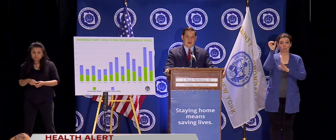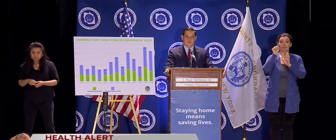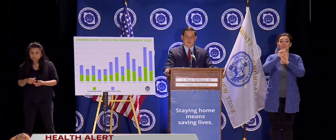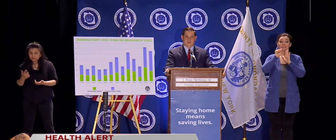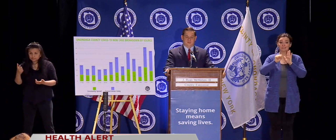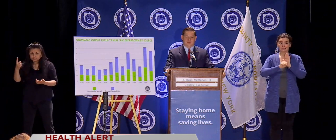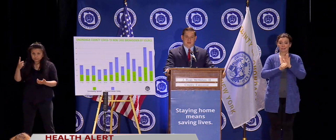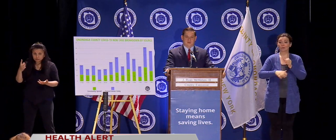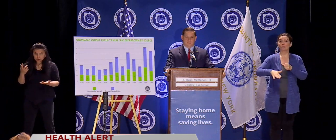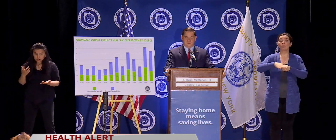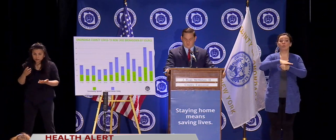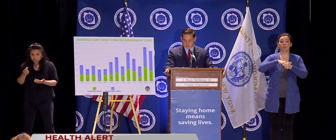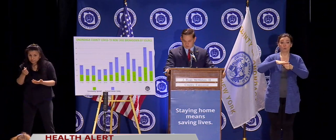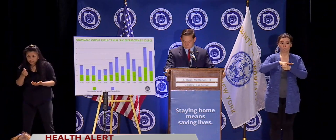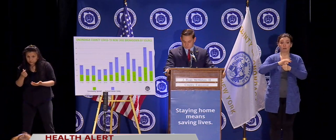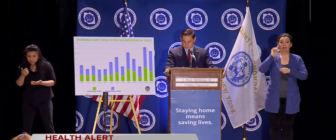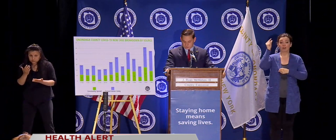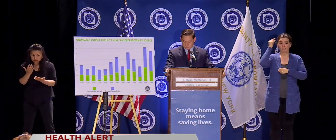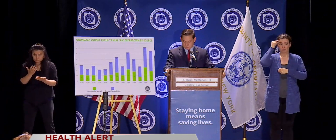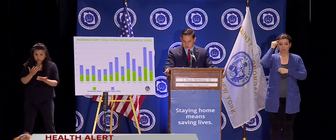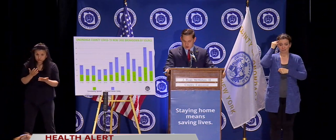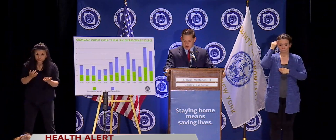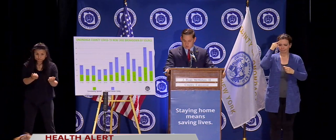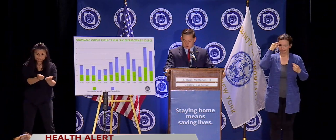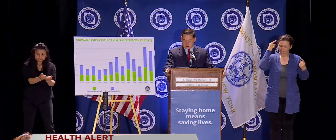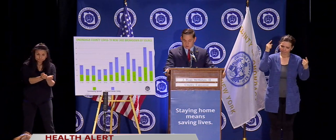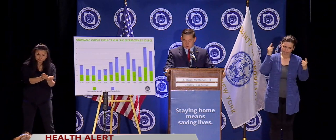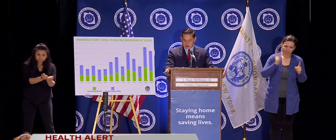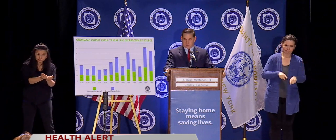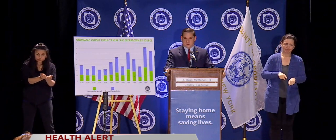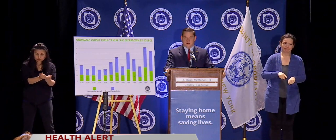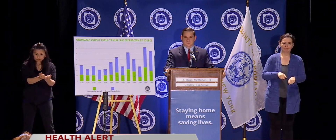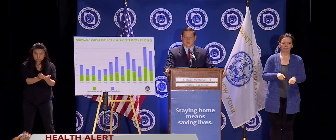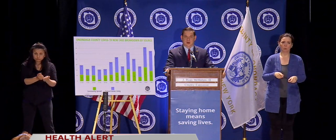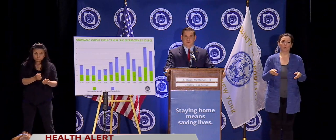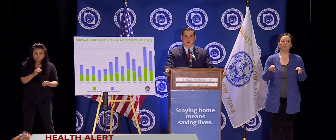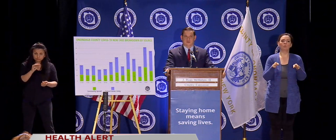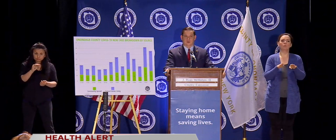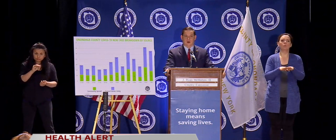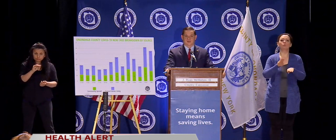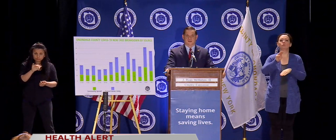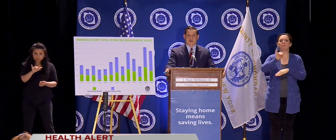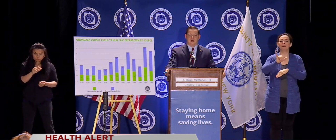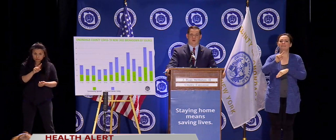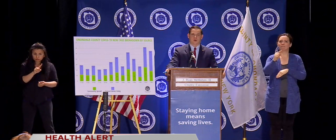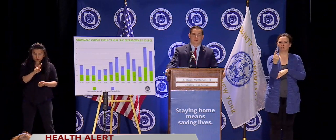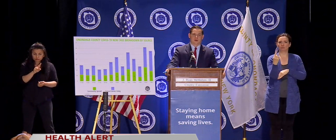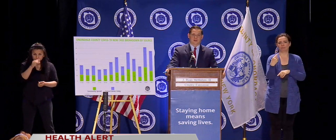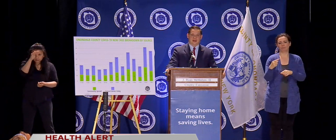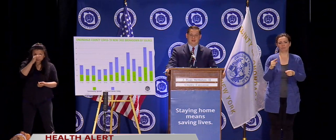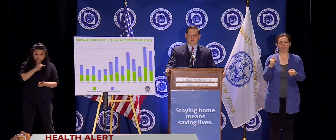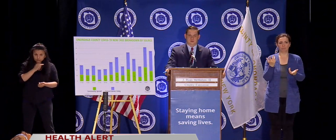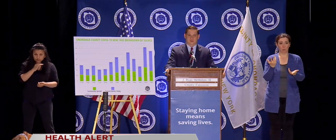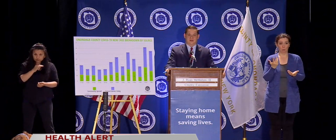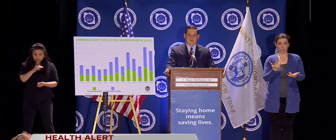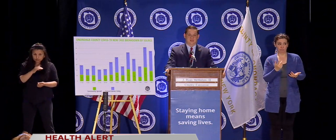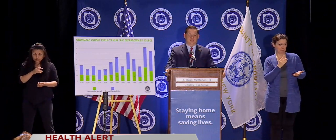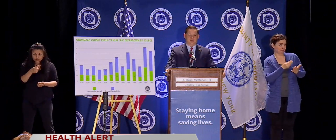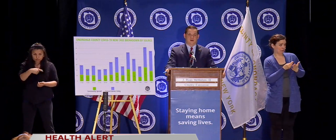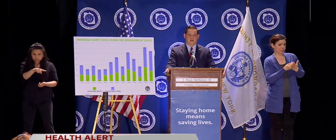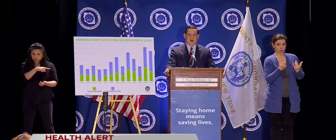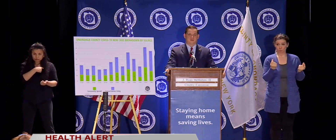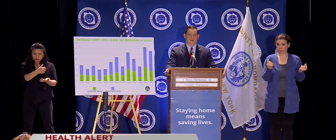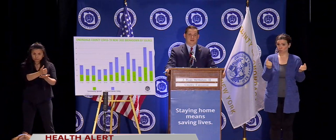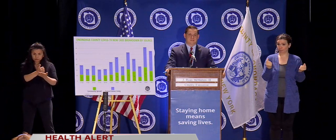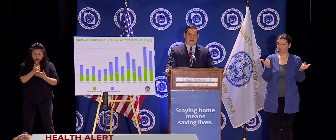the economy needed to be shut down through May 1st. Without helping us make up the revenue losses now, that is your